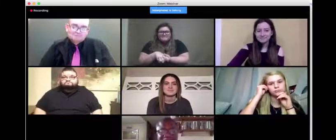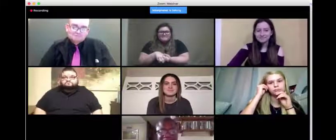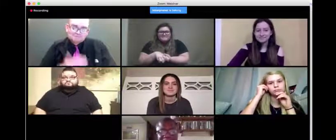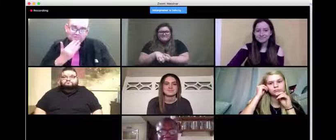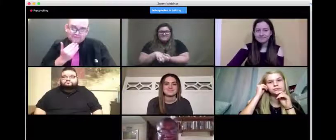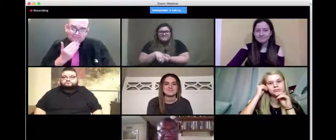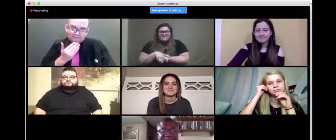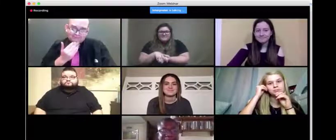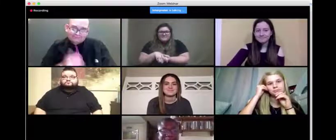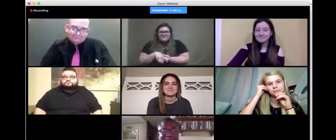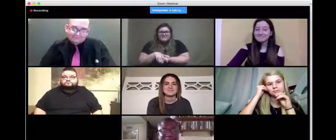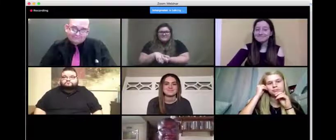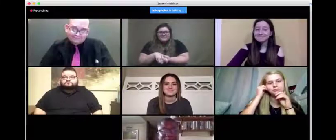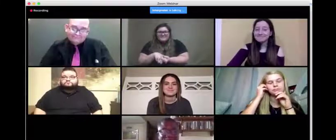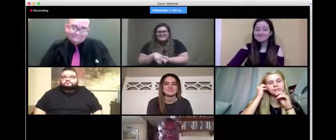Congratulations.